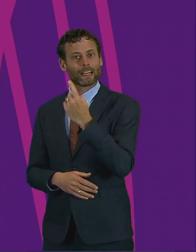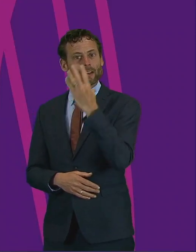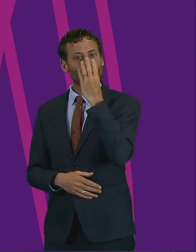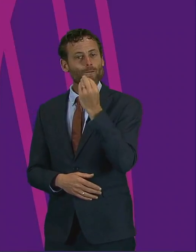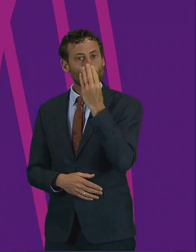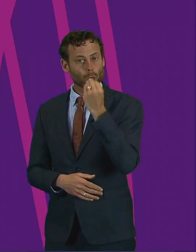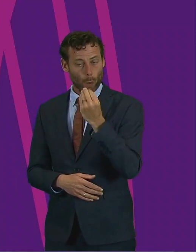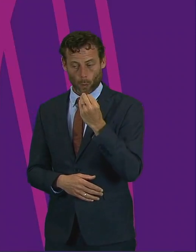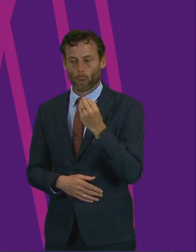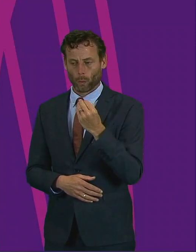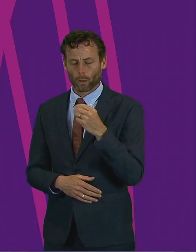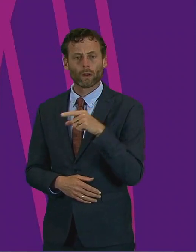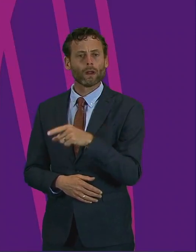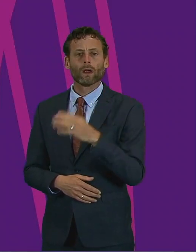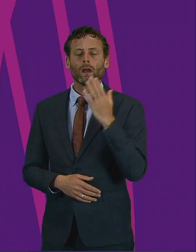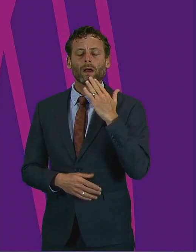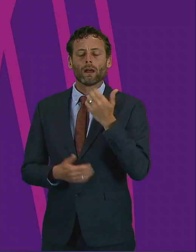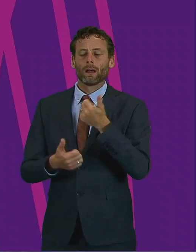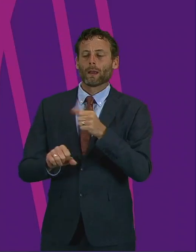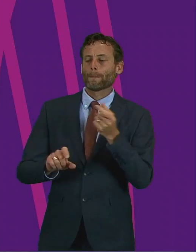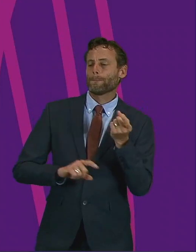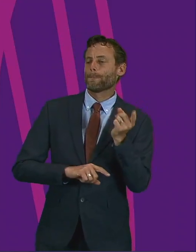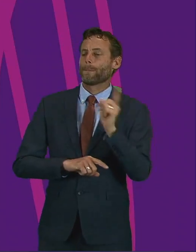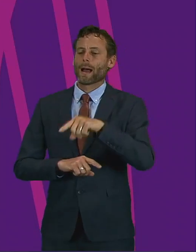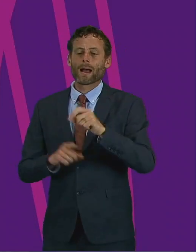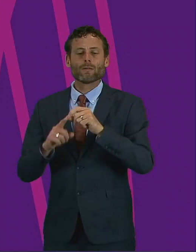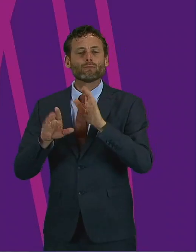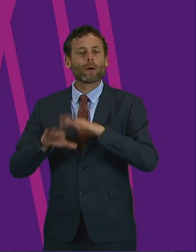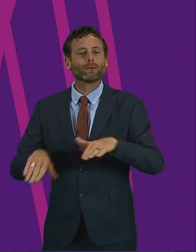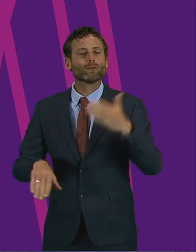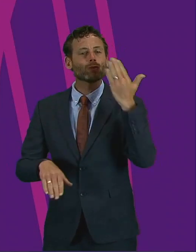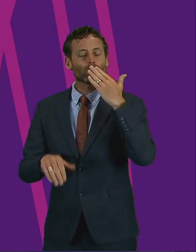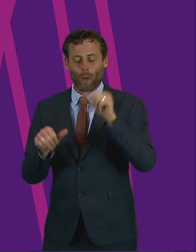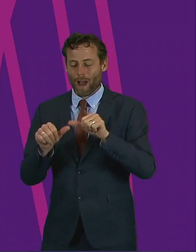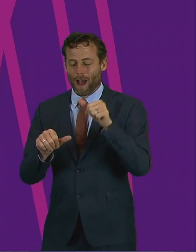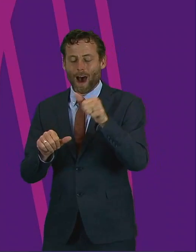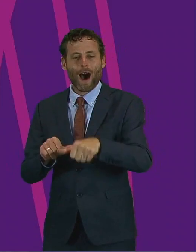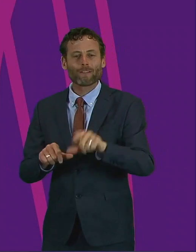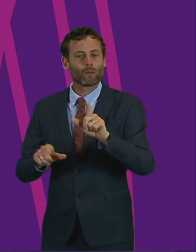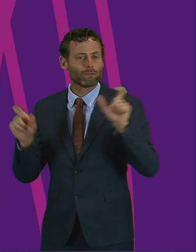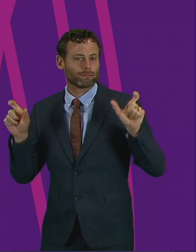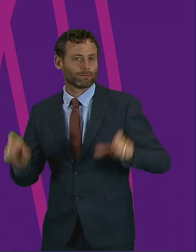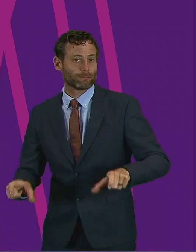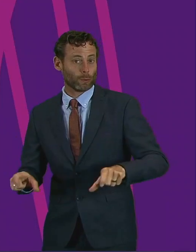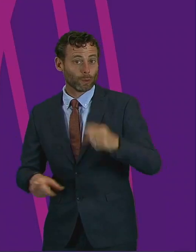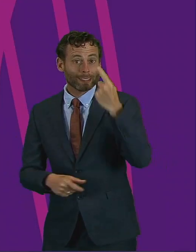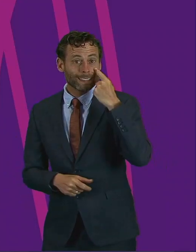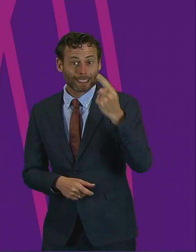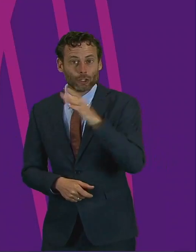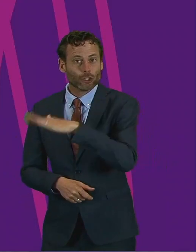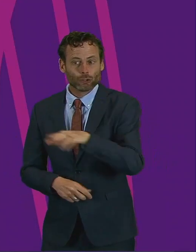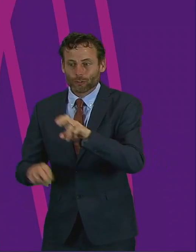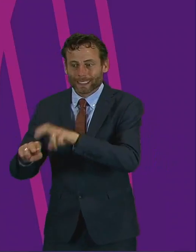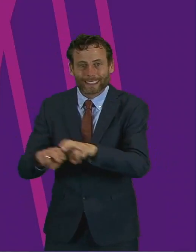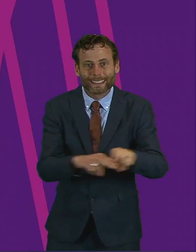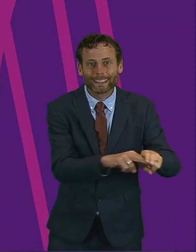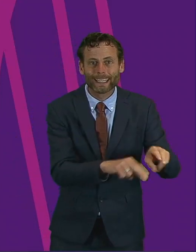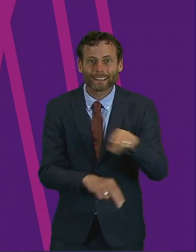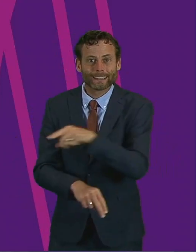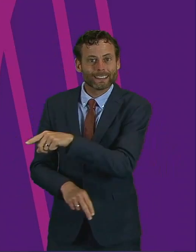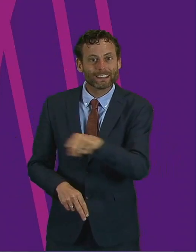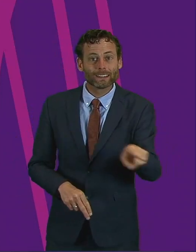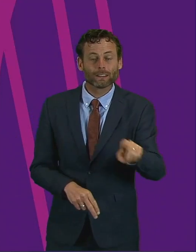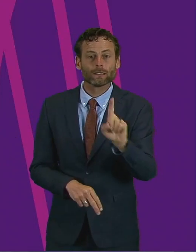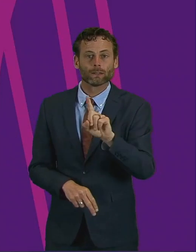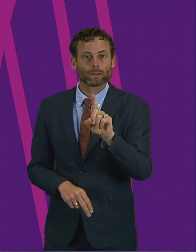primary school after the lockdown, and there, sitting at the children's desks, were pupils, all in their